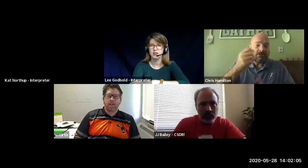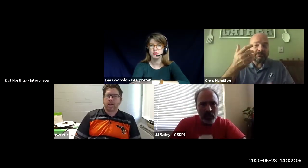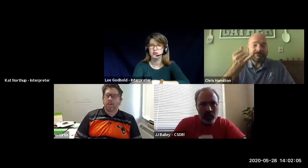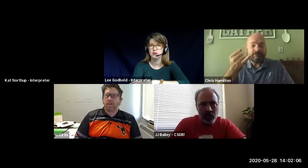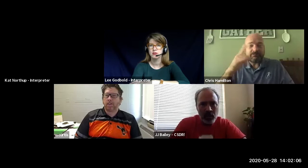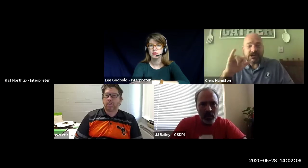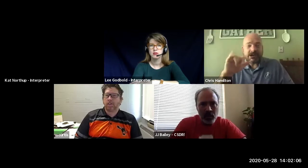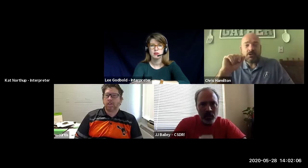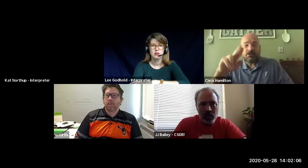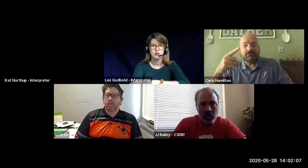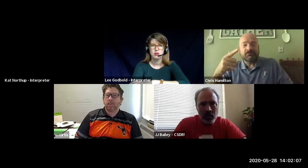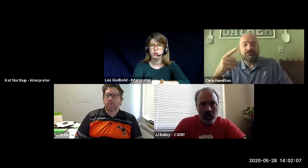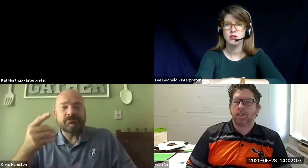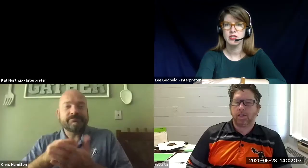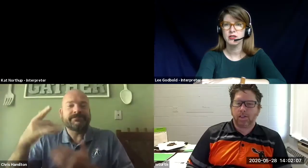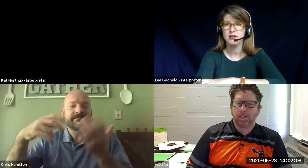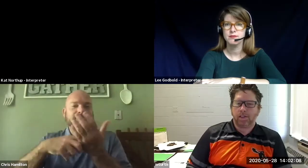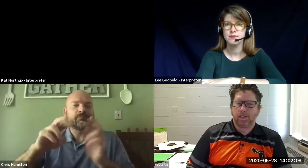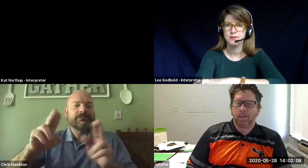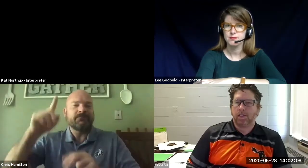ours earlier.